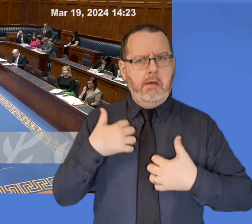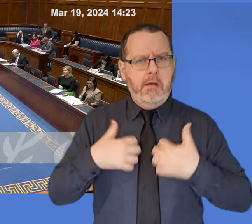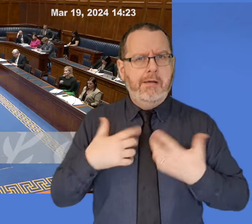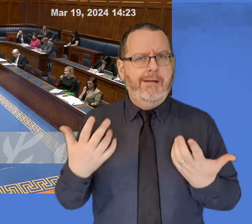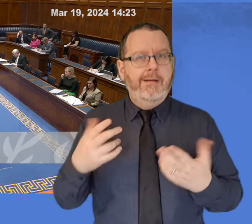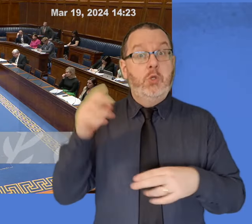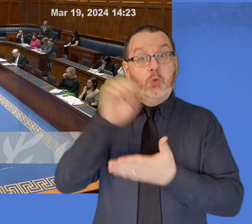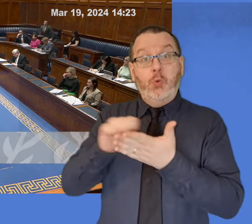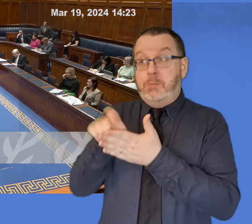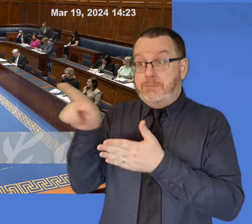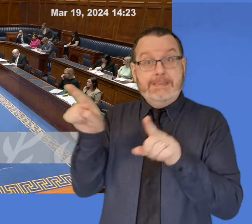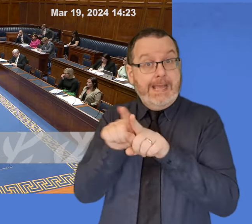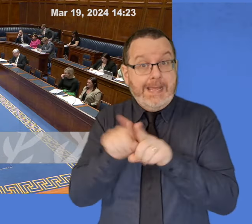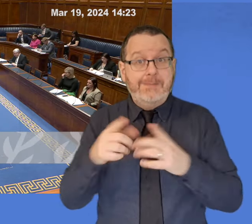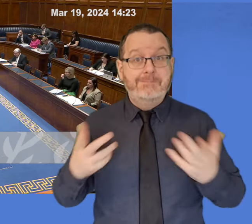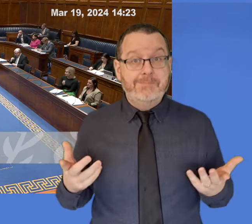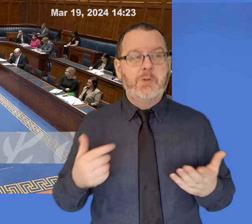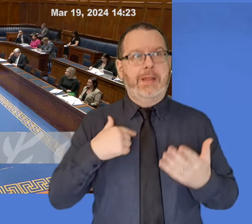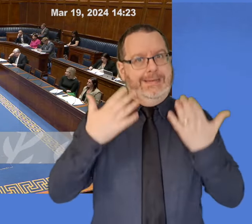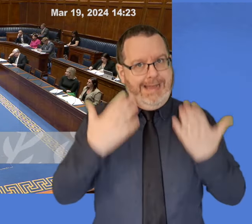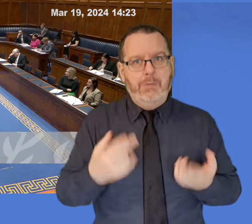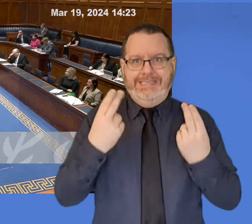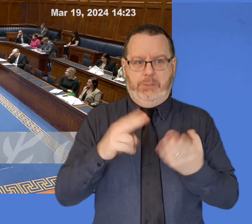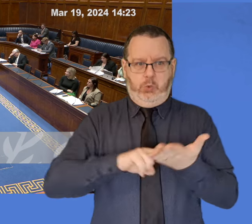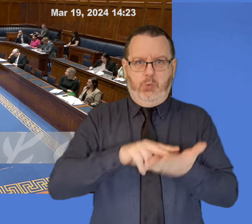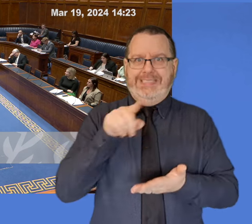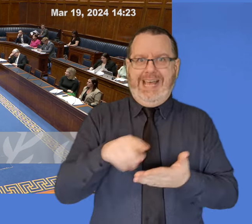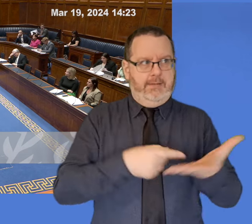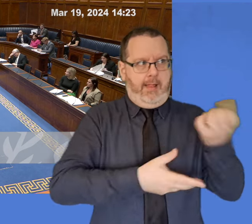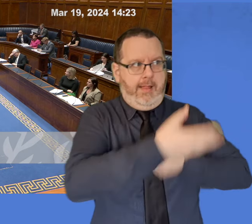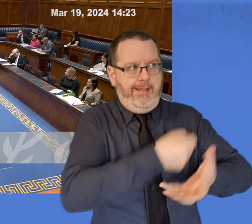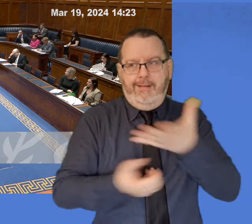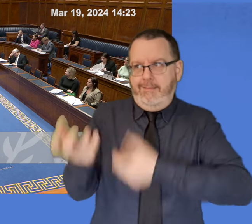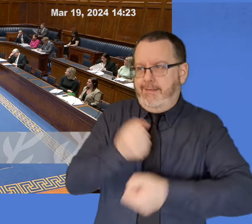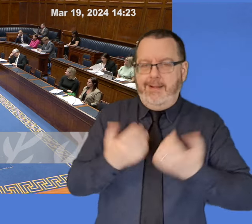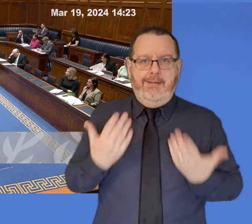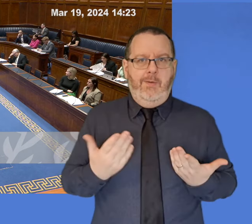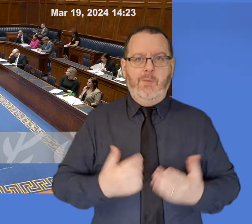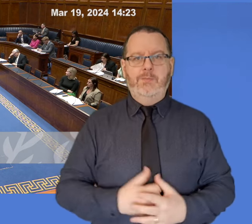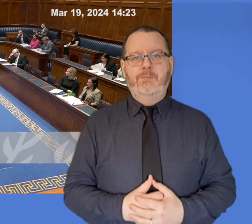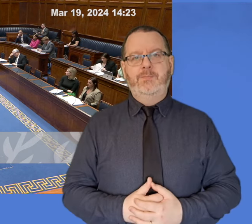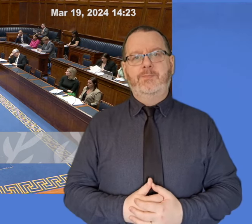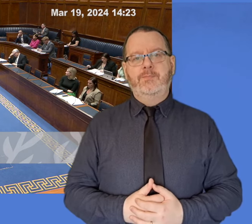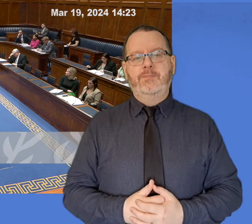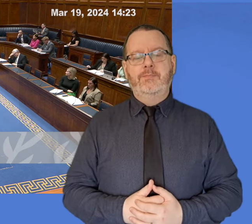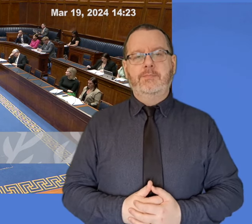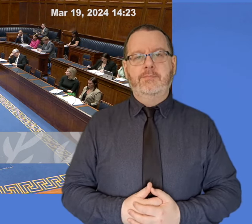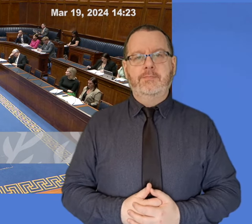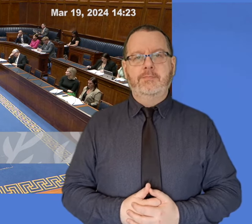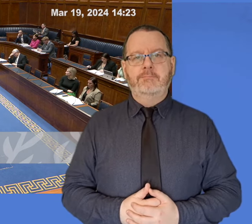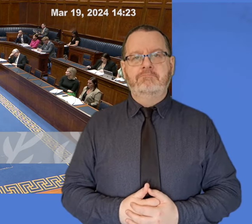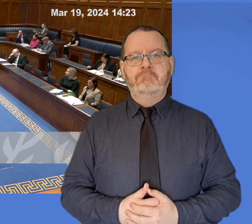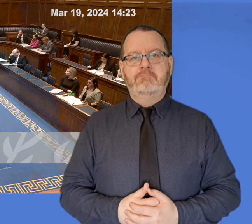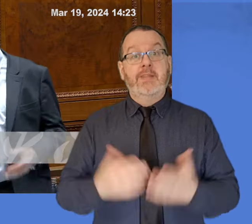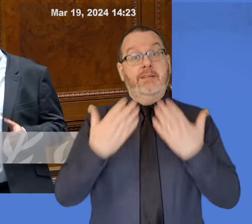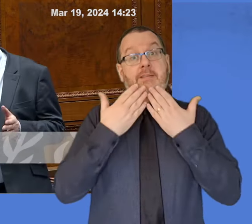Elliott. Thank you, Mr. Speaker. Appreciate the answers from the Minister. Just in a follow-up to Mr. Brett's question on harmonisation